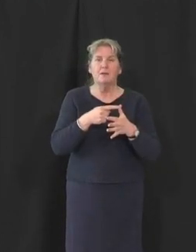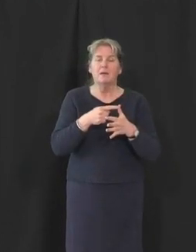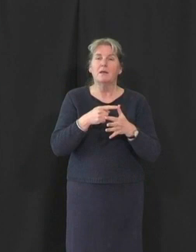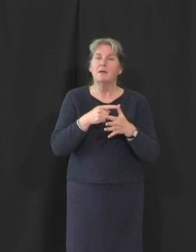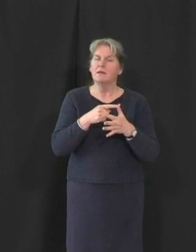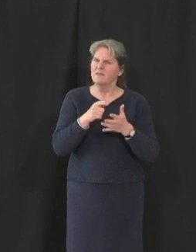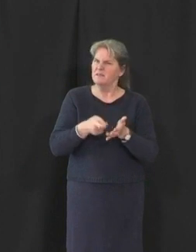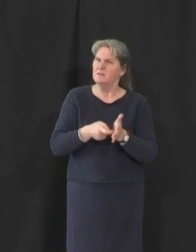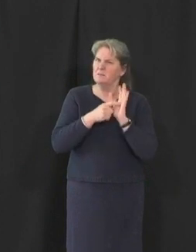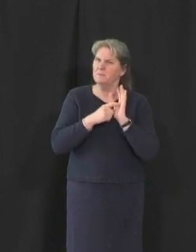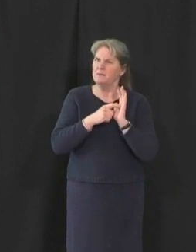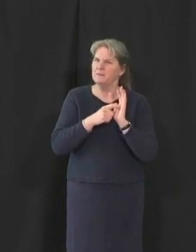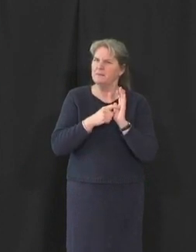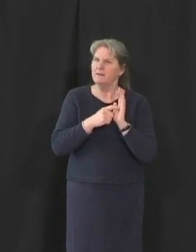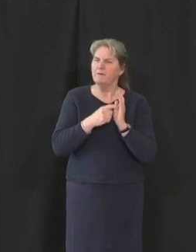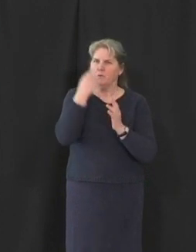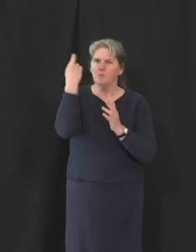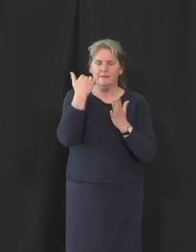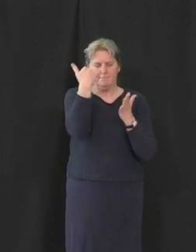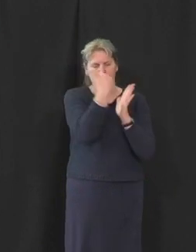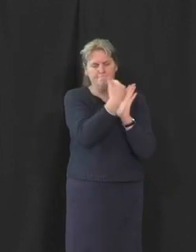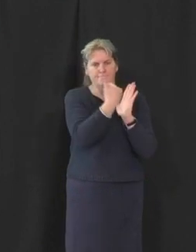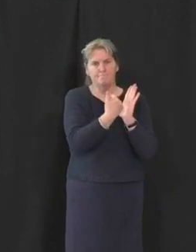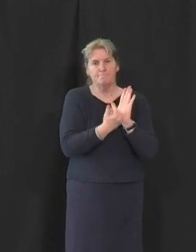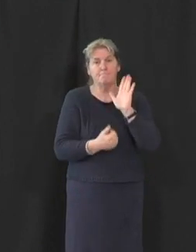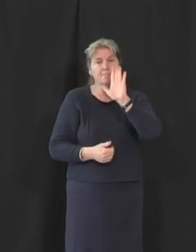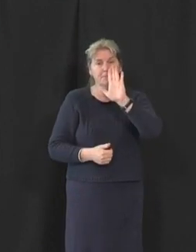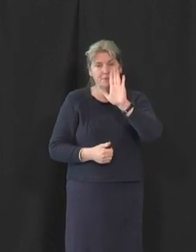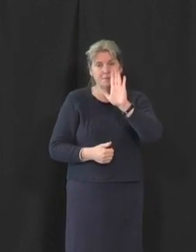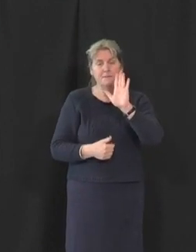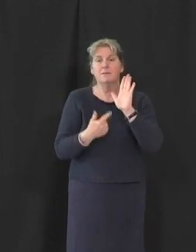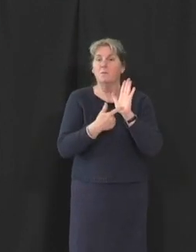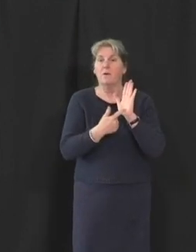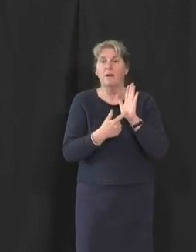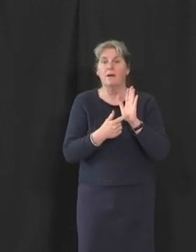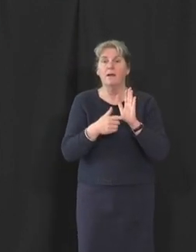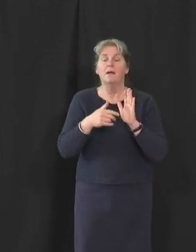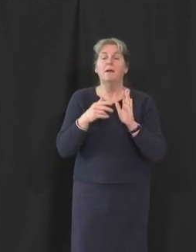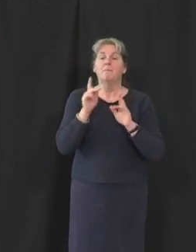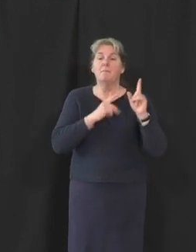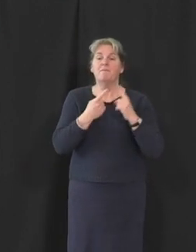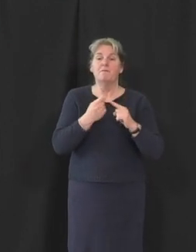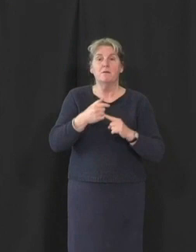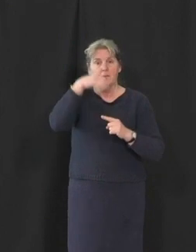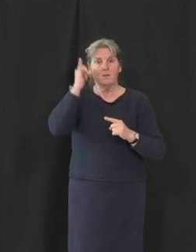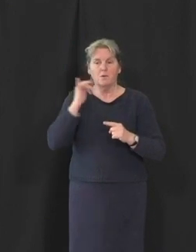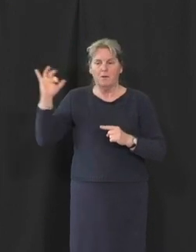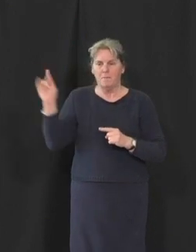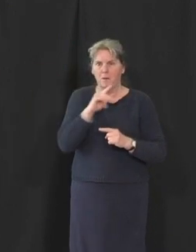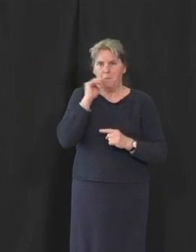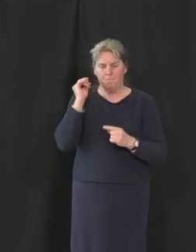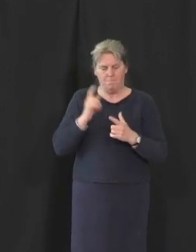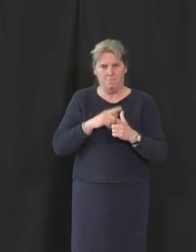a specific sanctioned reason for being here. That includes Yukoners returning home,